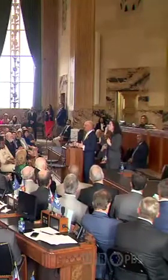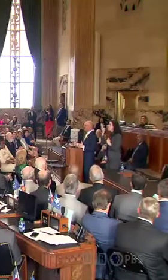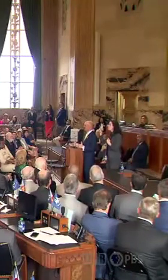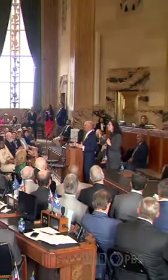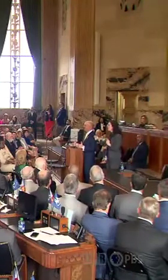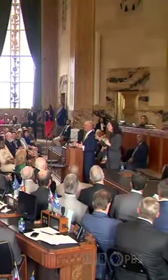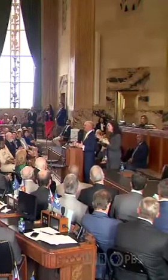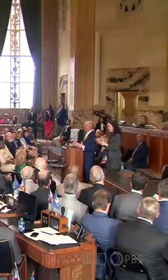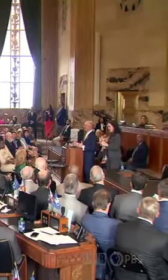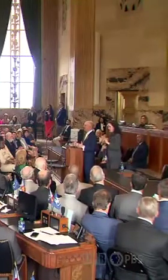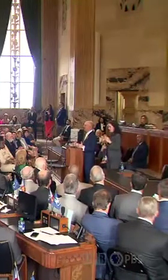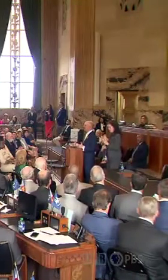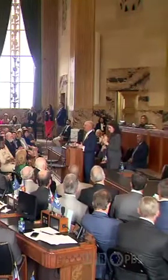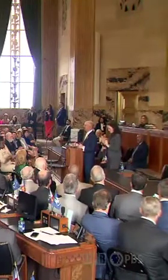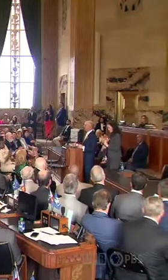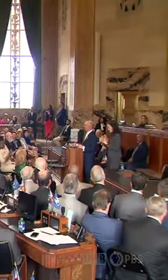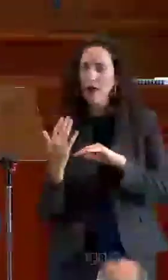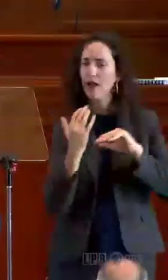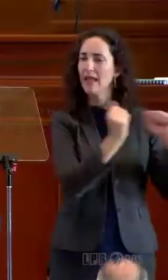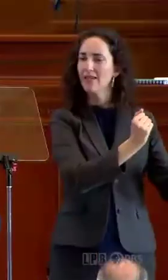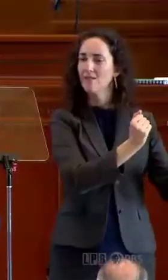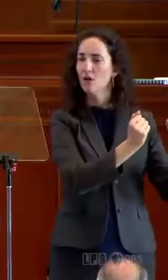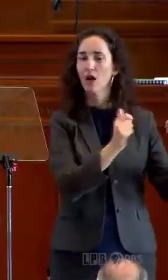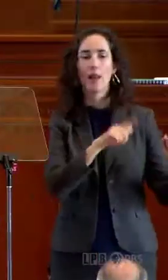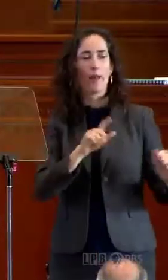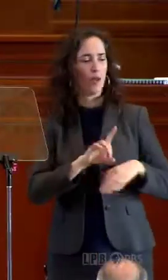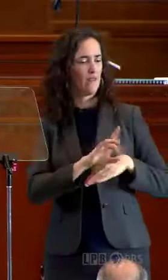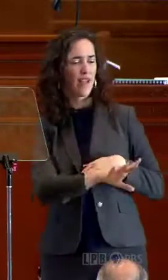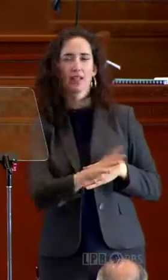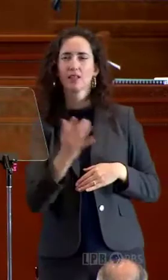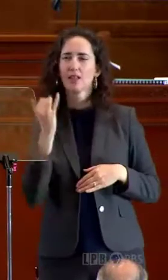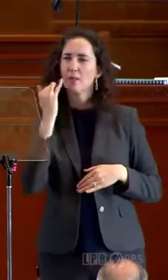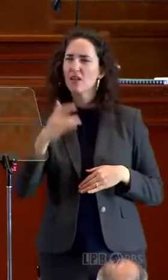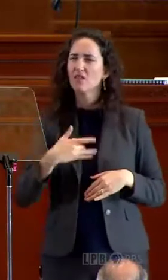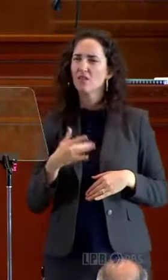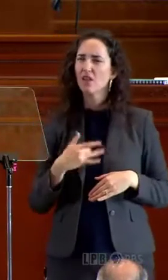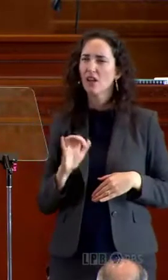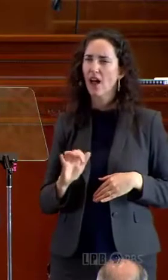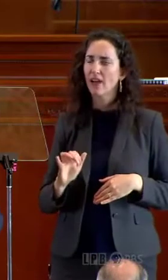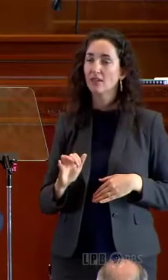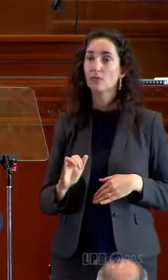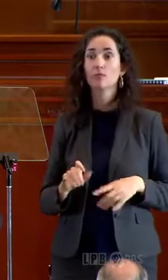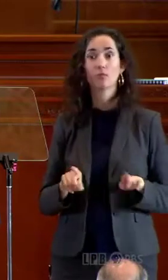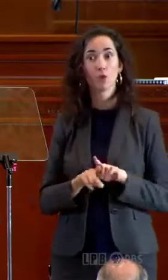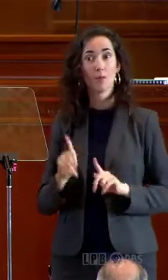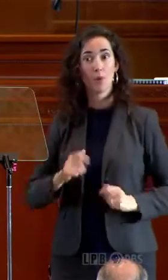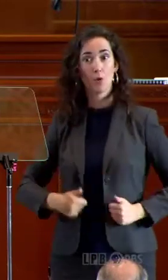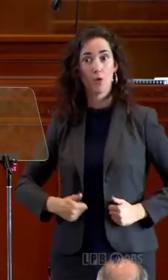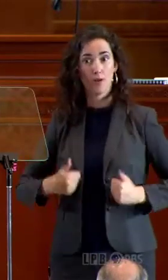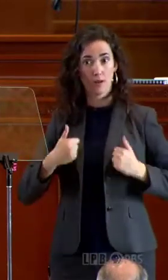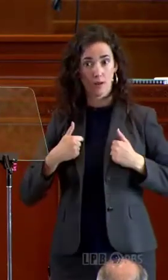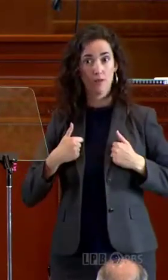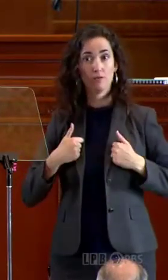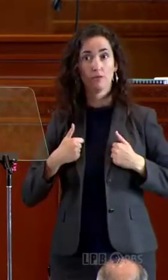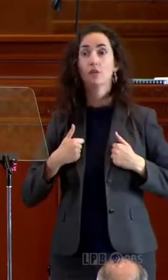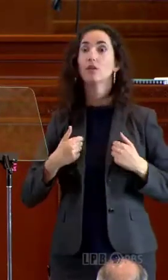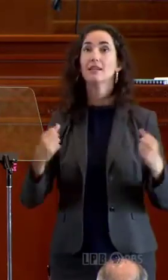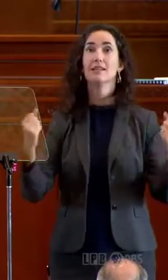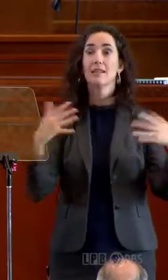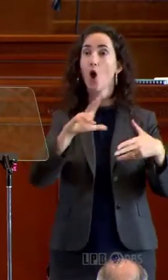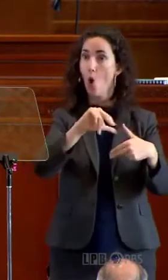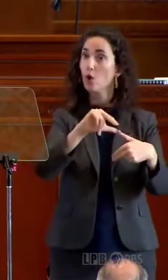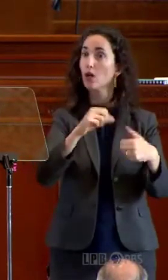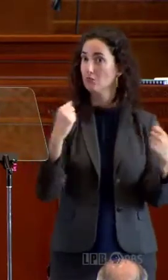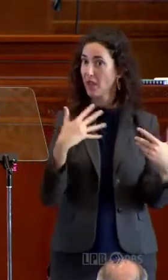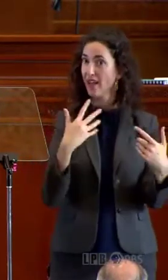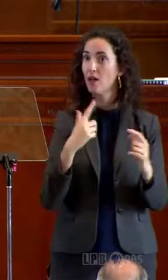keep your family safe. It's also unacceptable that many residents are more scared of their insurance companies than of the